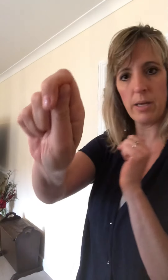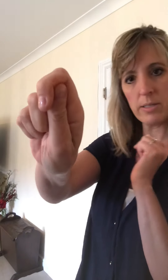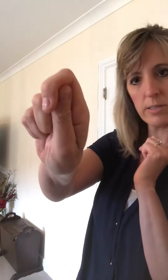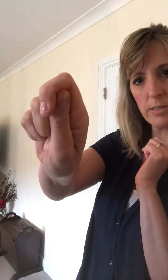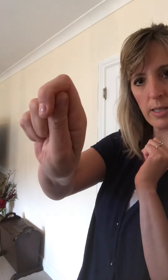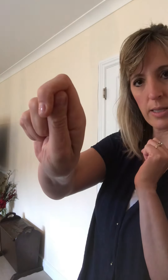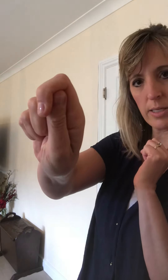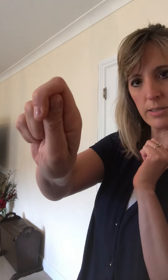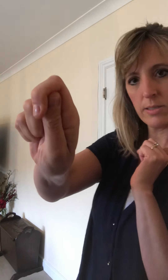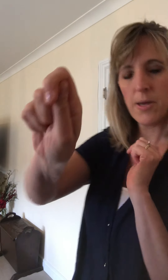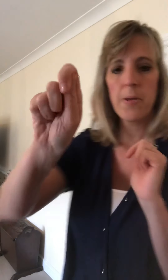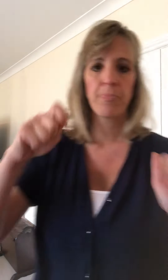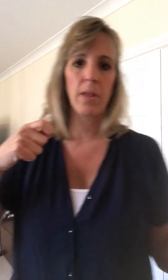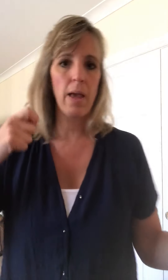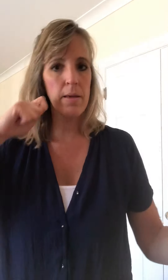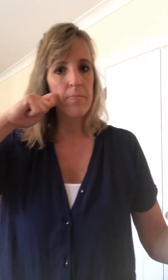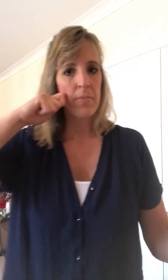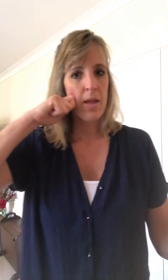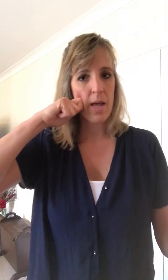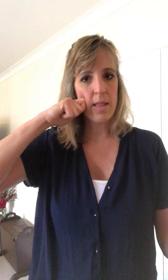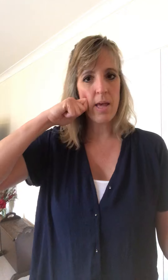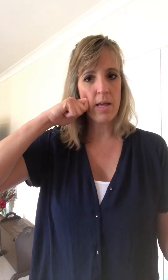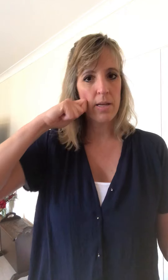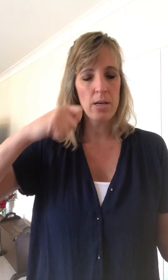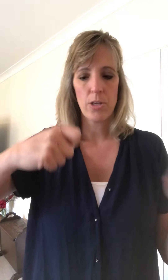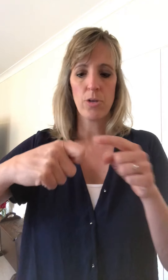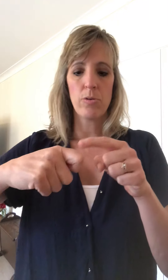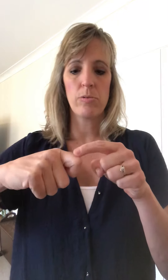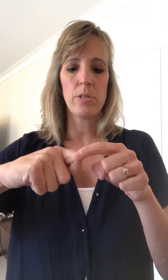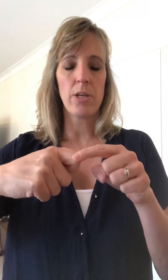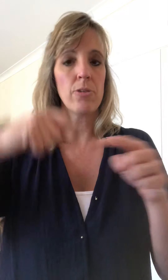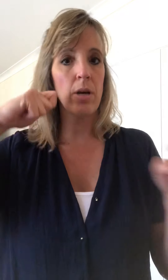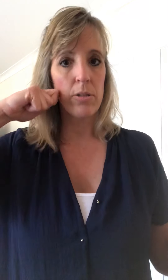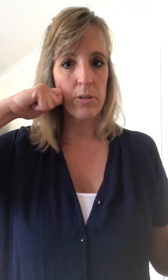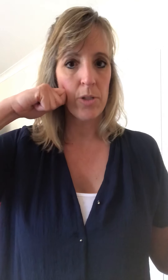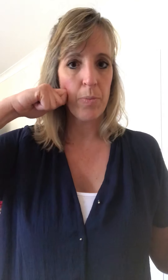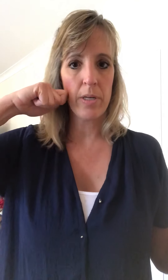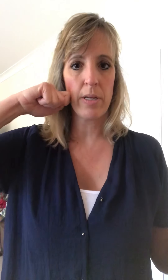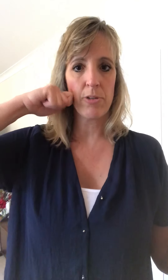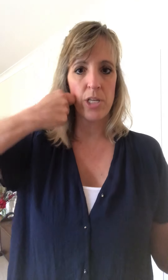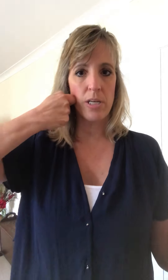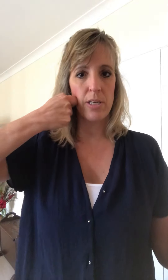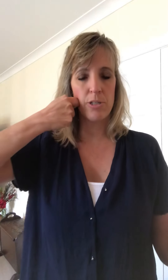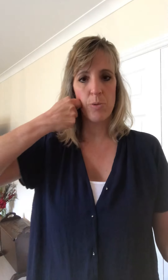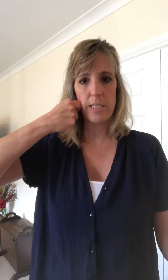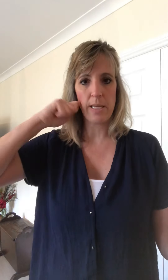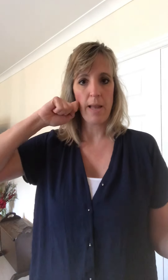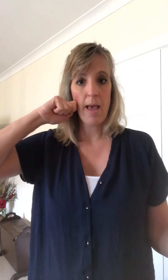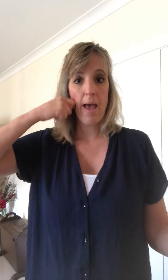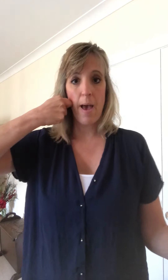it like this, okay? And then you take your knuckle, you put it at your cheek, and you twist it.